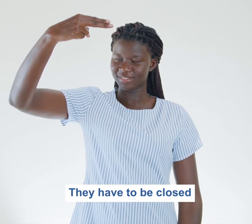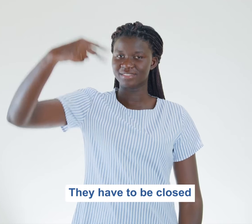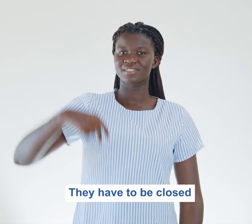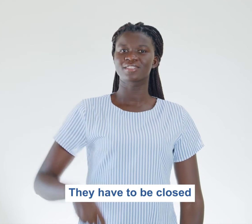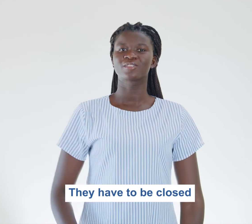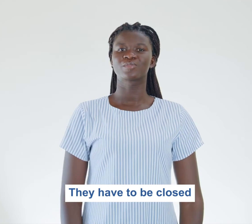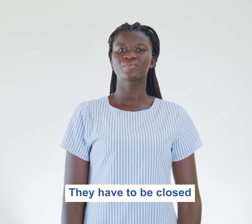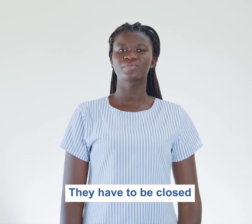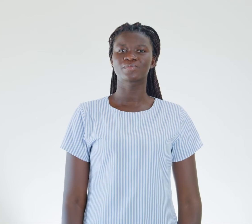to be closed.